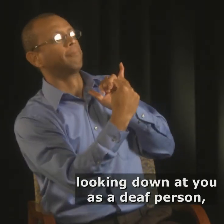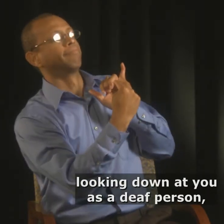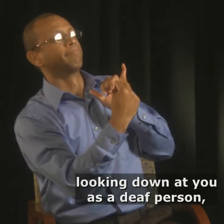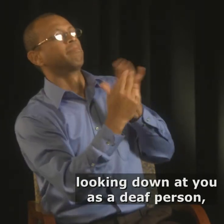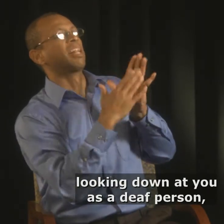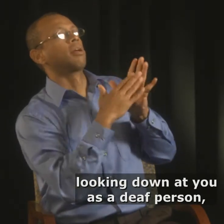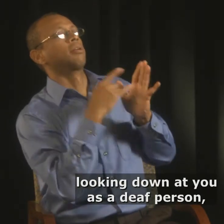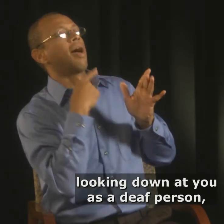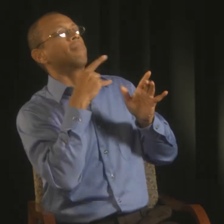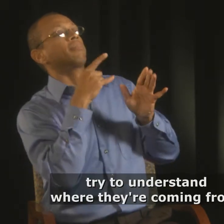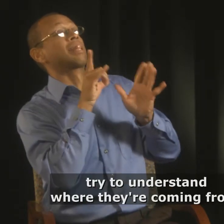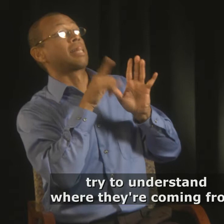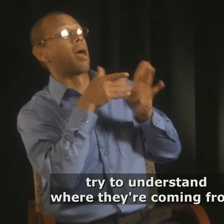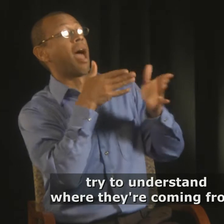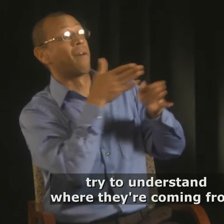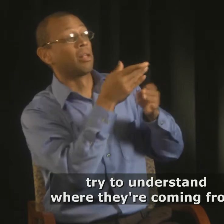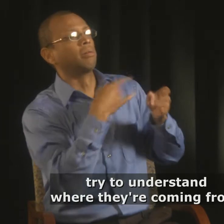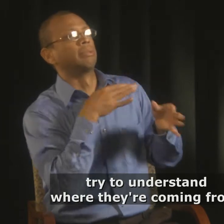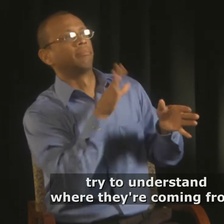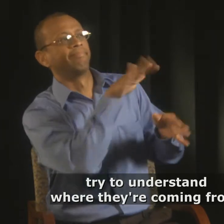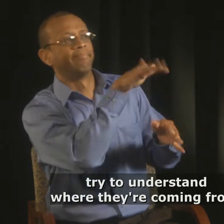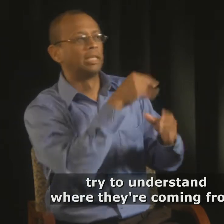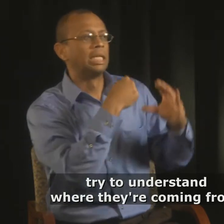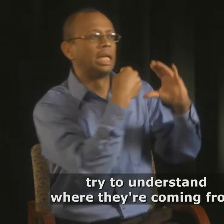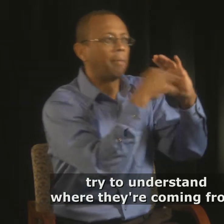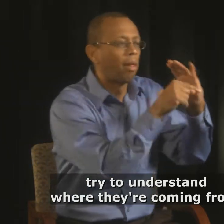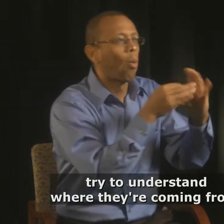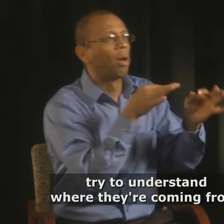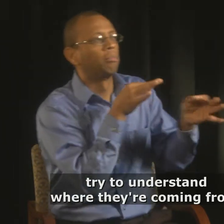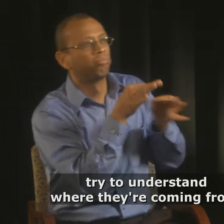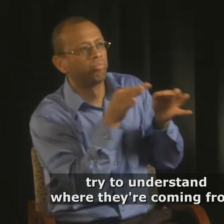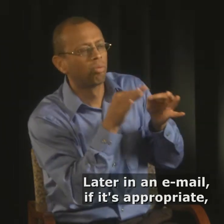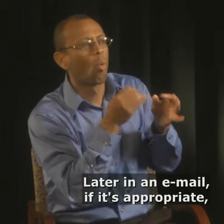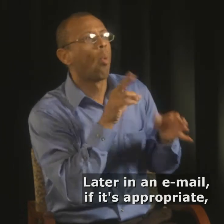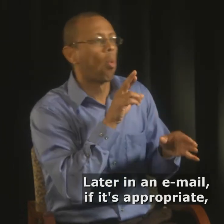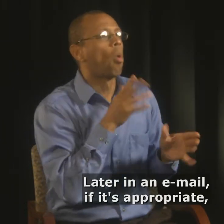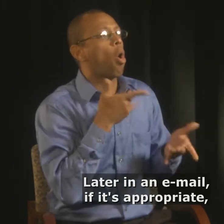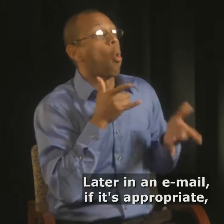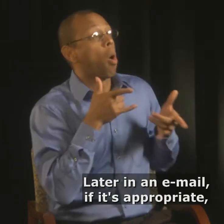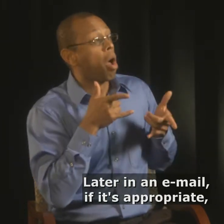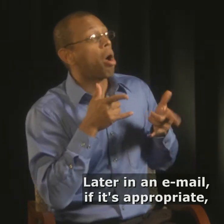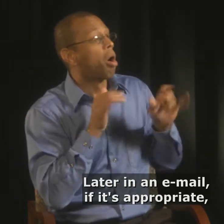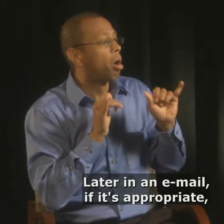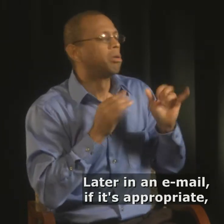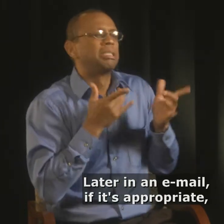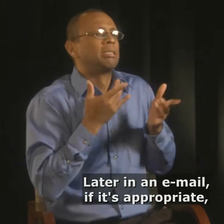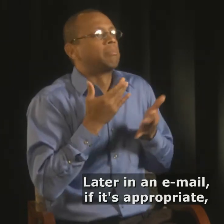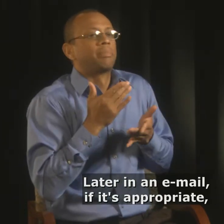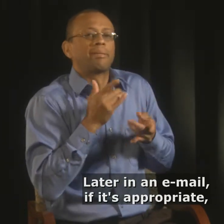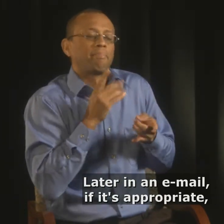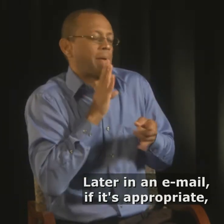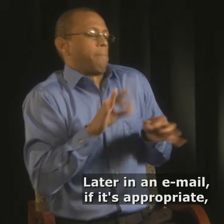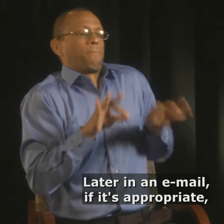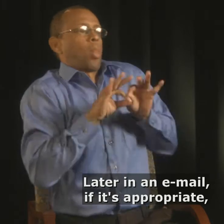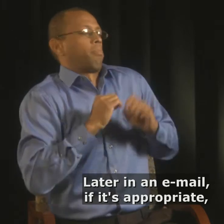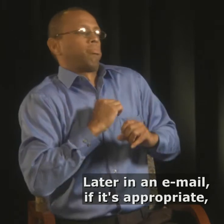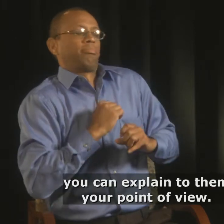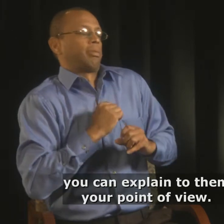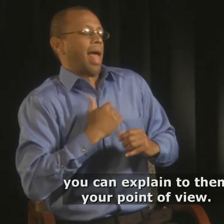person, try to understand where they're coming from. Later in an email, if it's appropriate, you can explain to